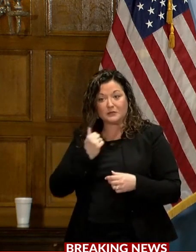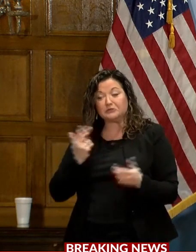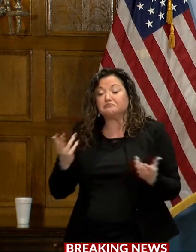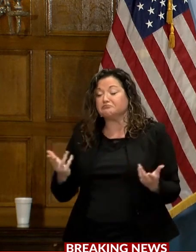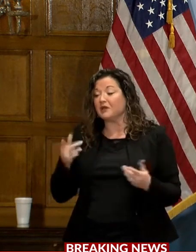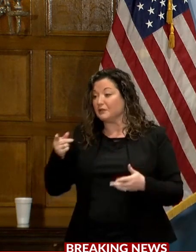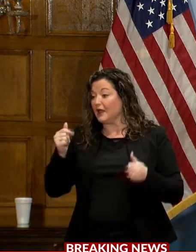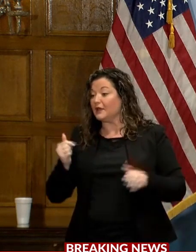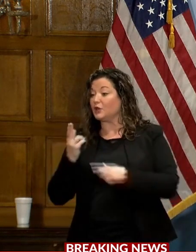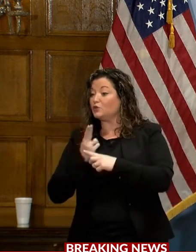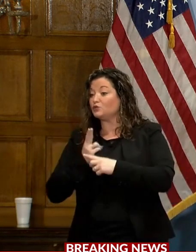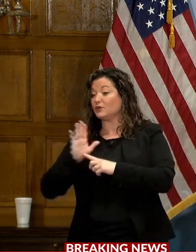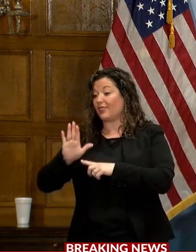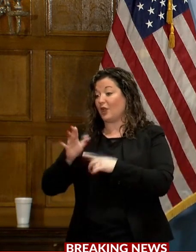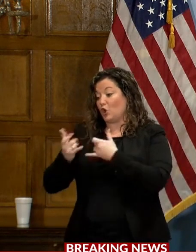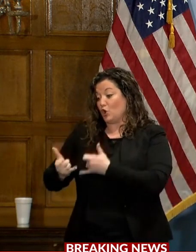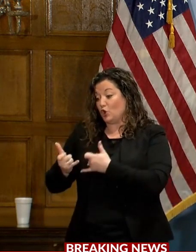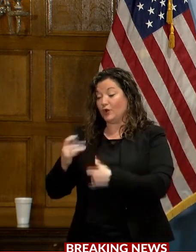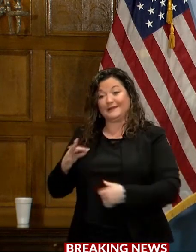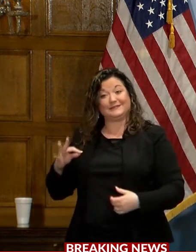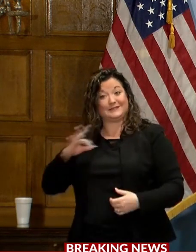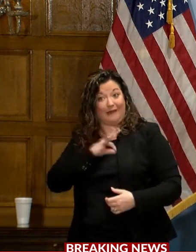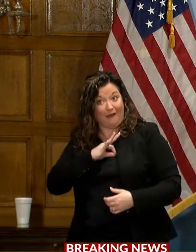their existing staff or